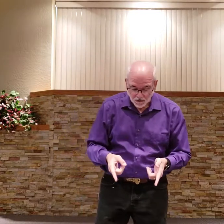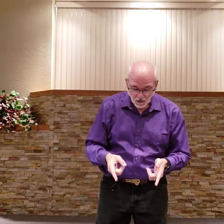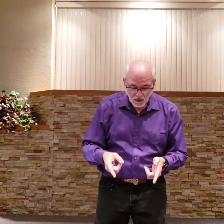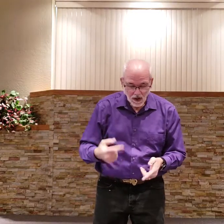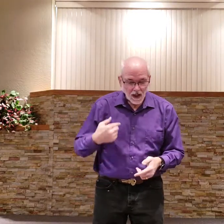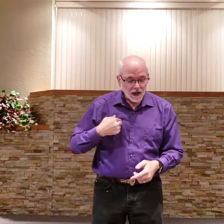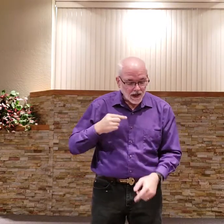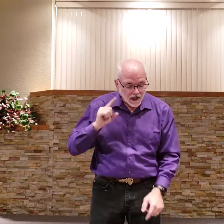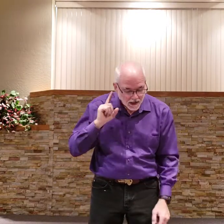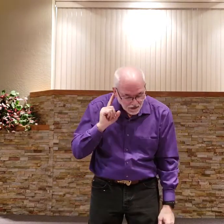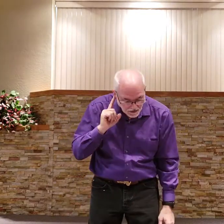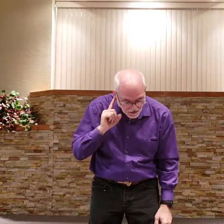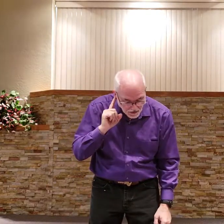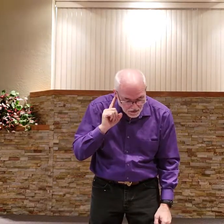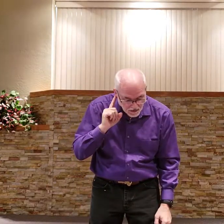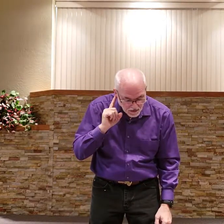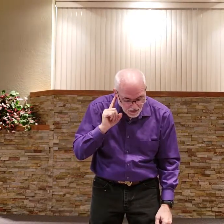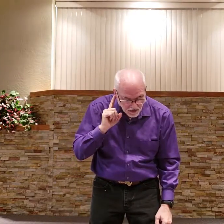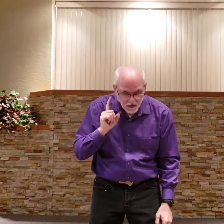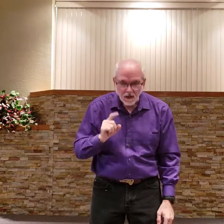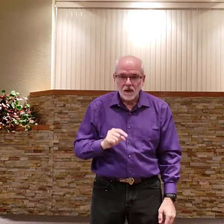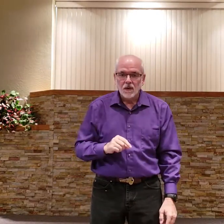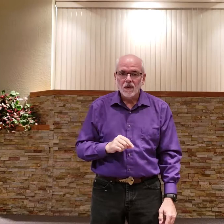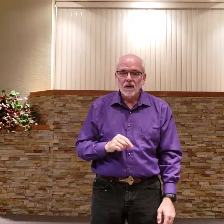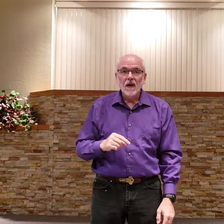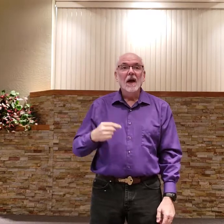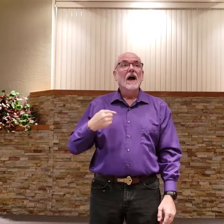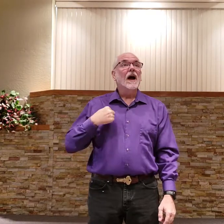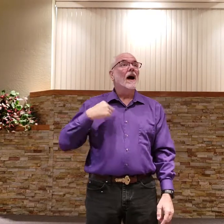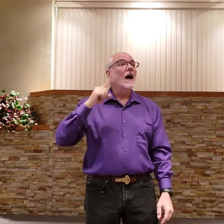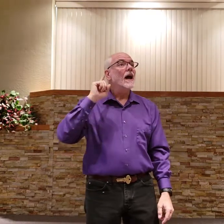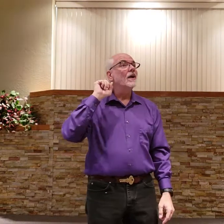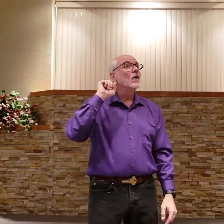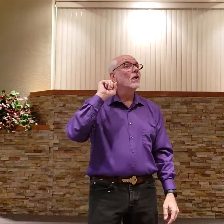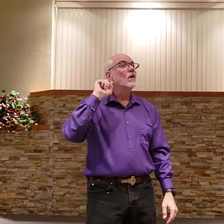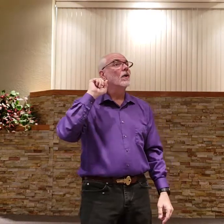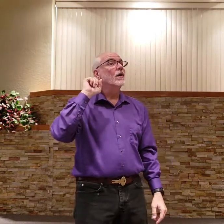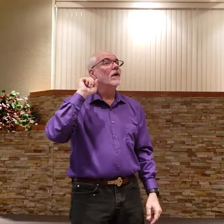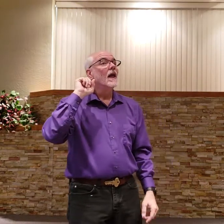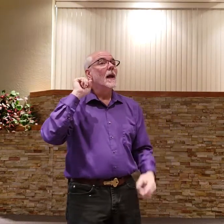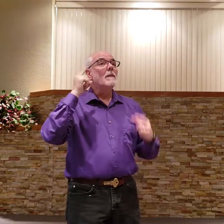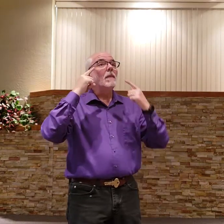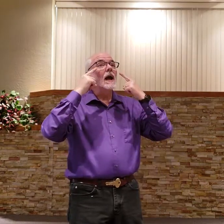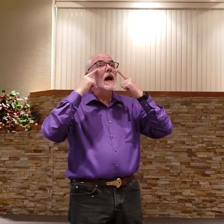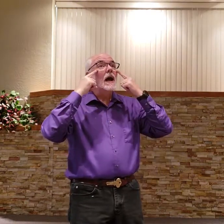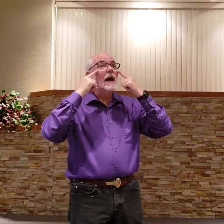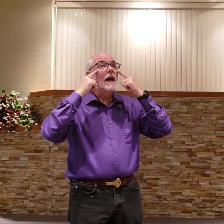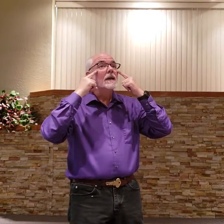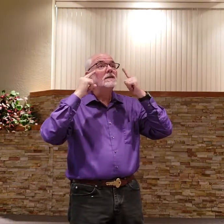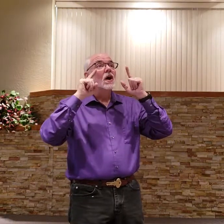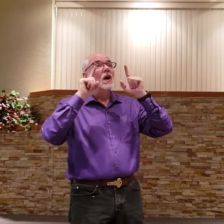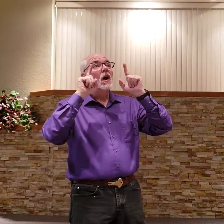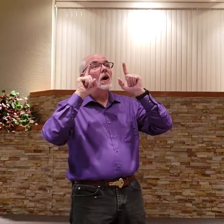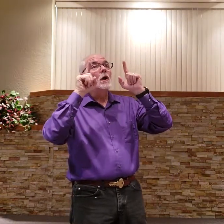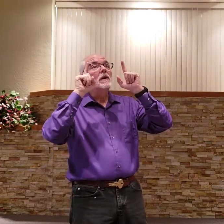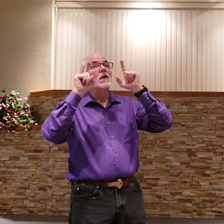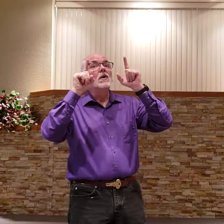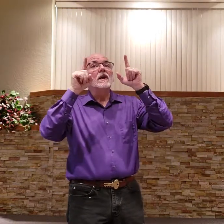floor? I heard. No. I heard. My eyes are going to be looking